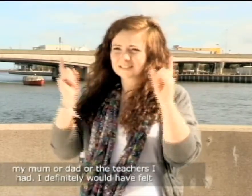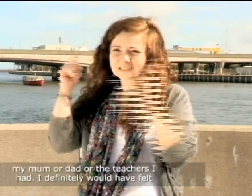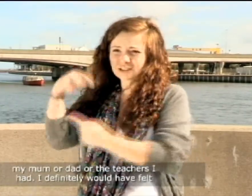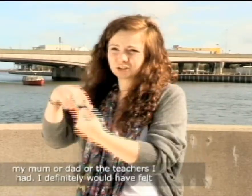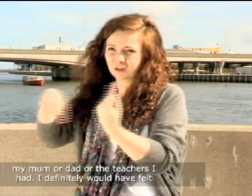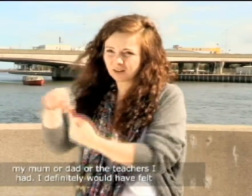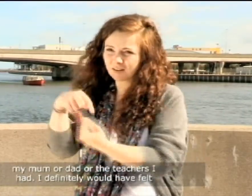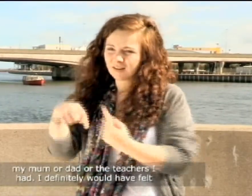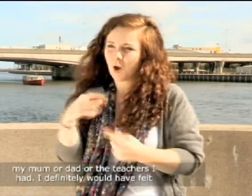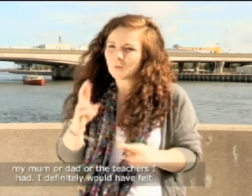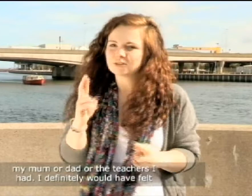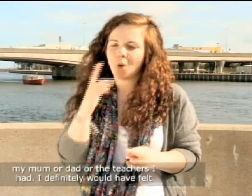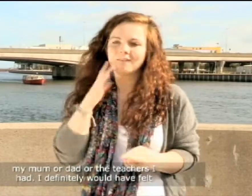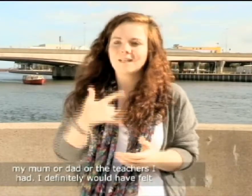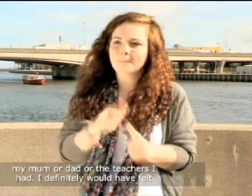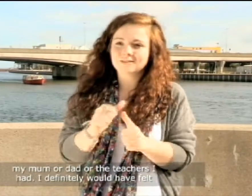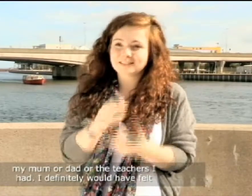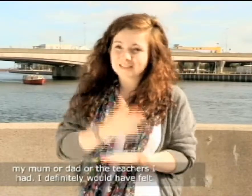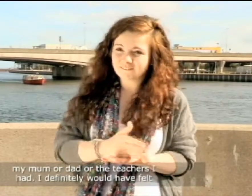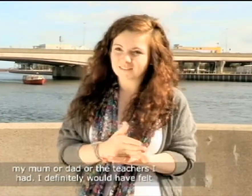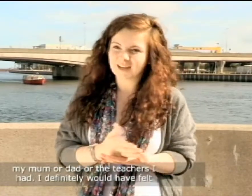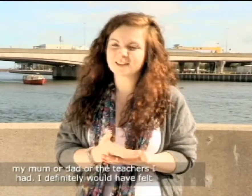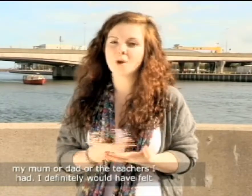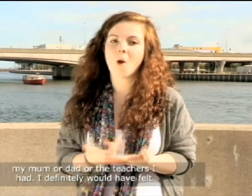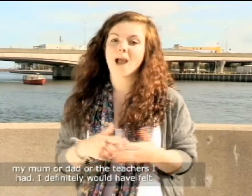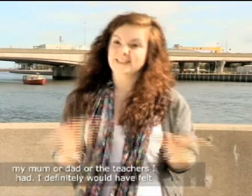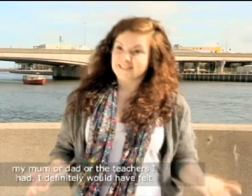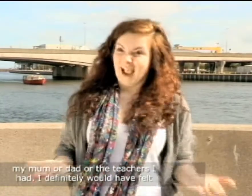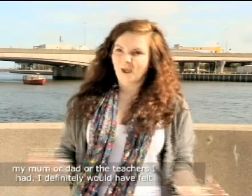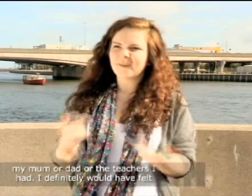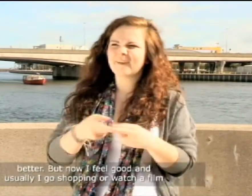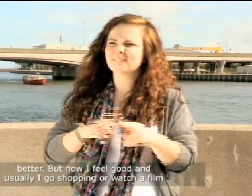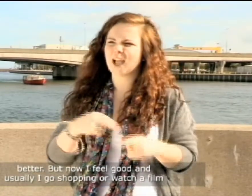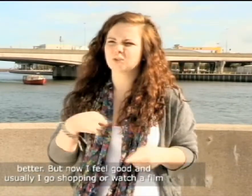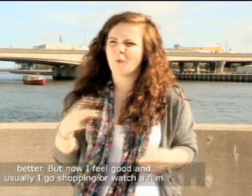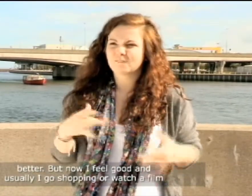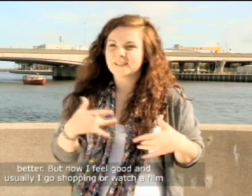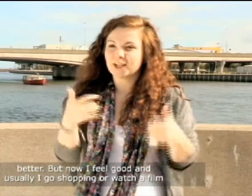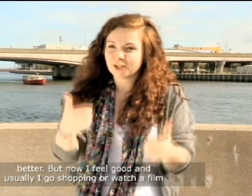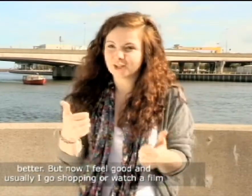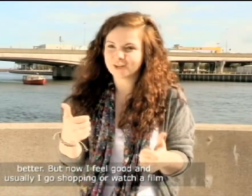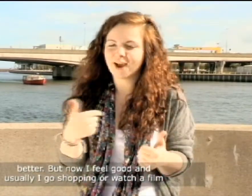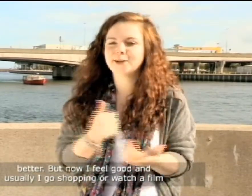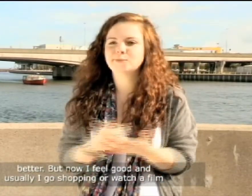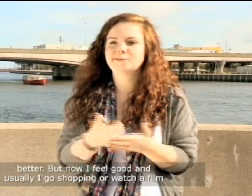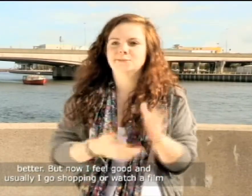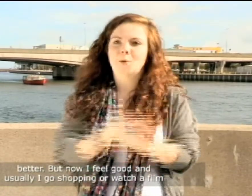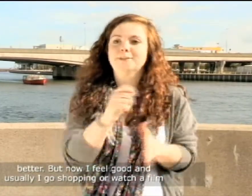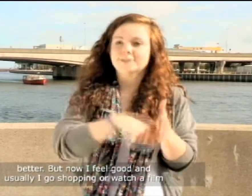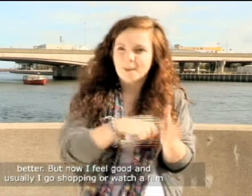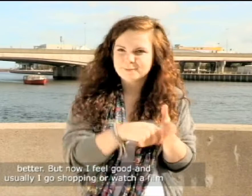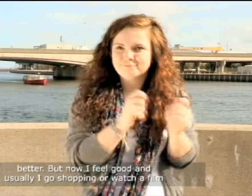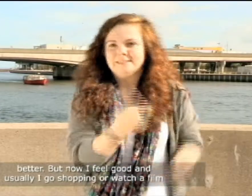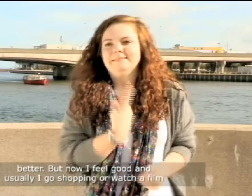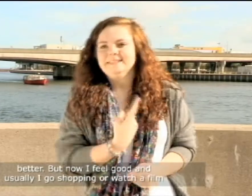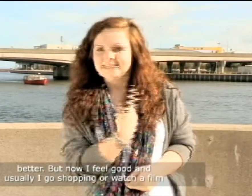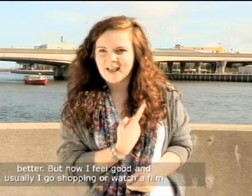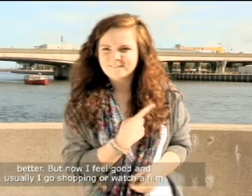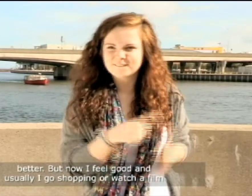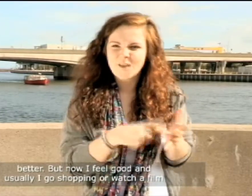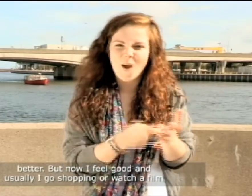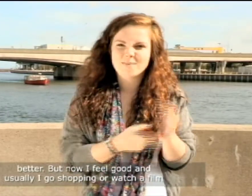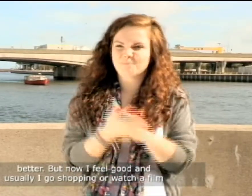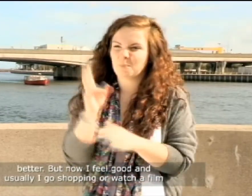my mum or dad, or the teachers I had. I definitely would have felt better. But now I feel good, and usually I